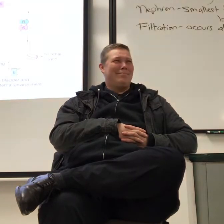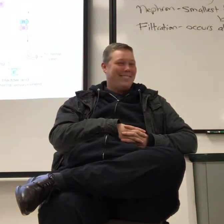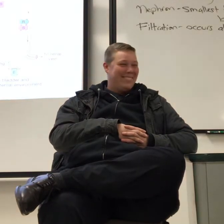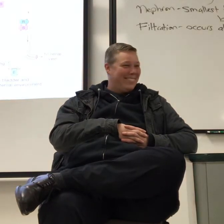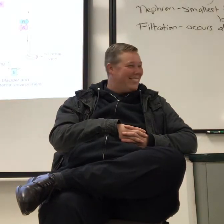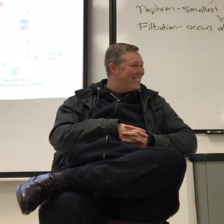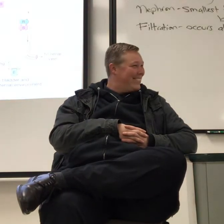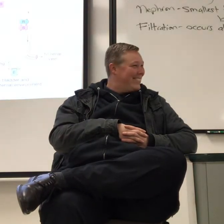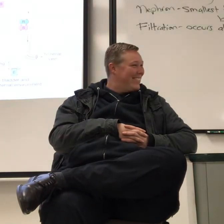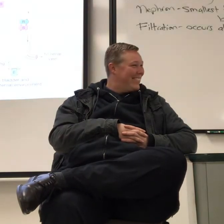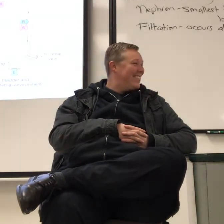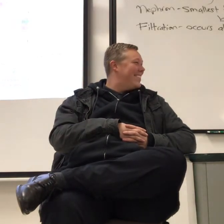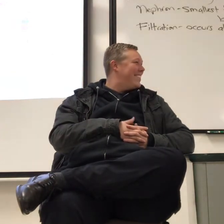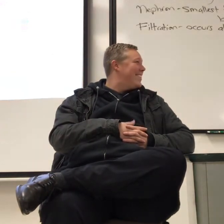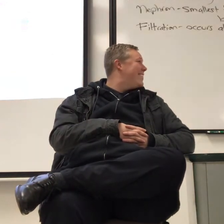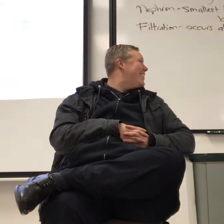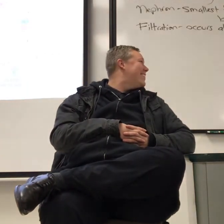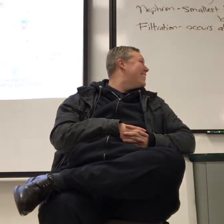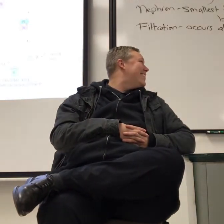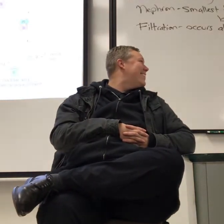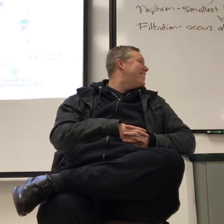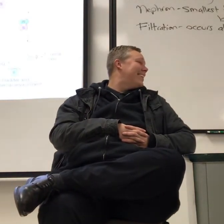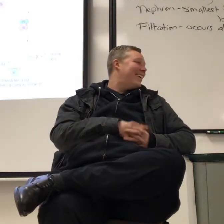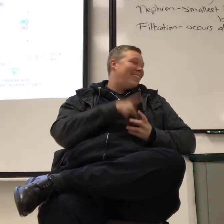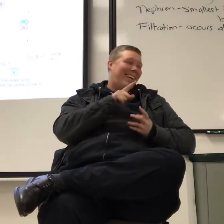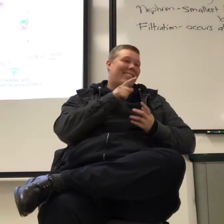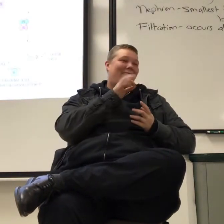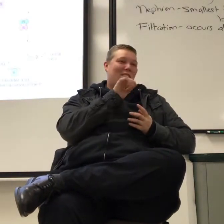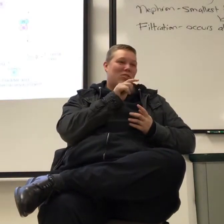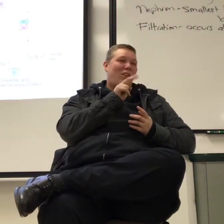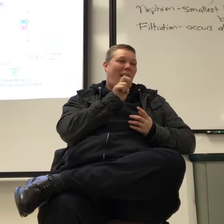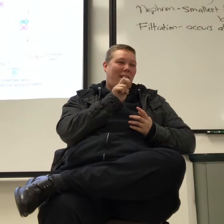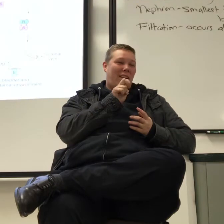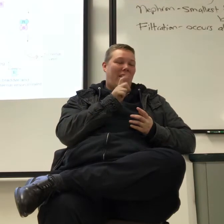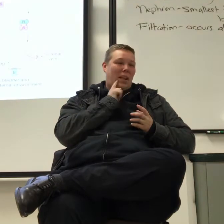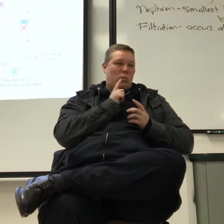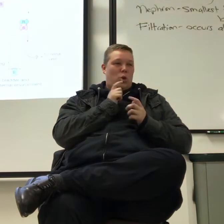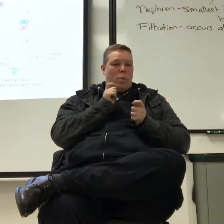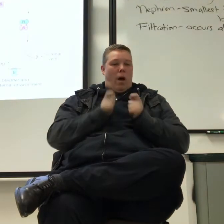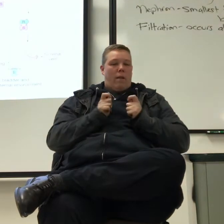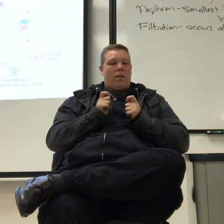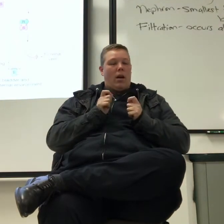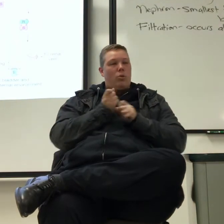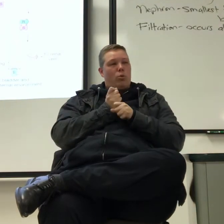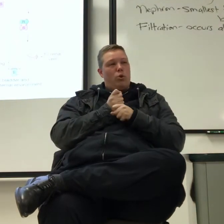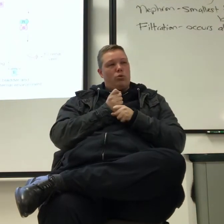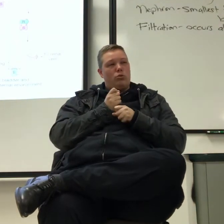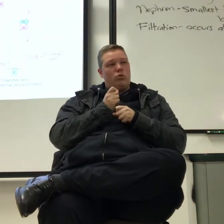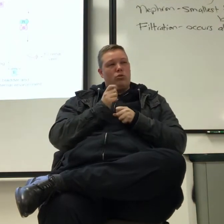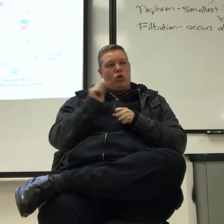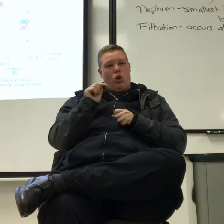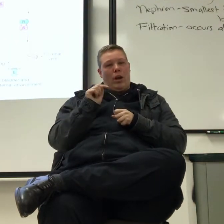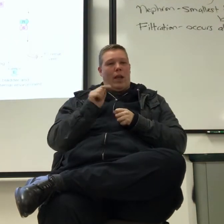filtrate. And that's what you modify to produce urine at the end.